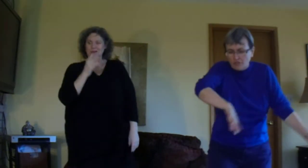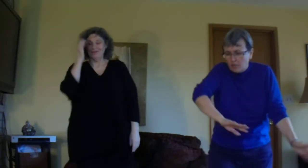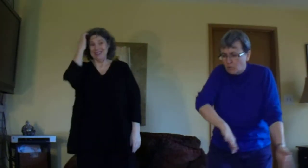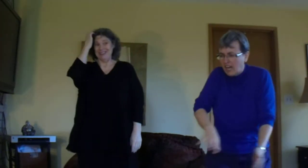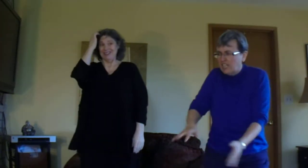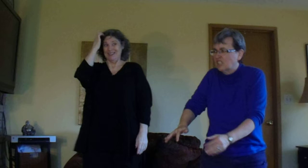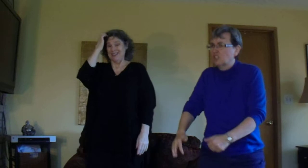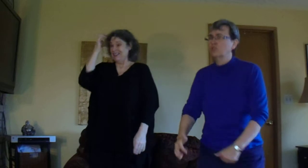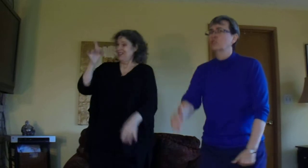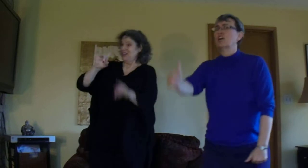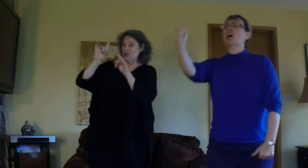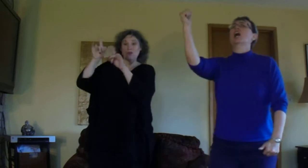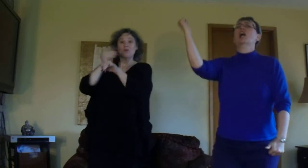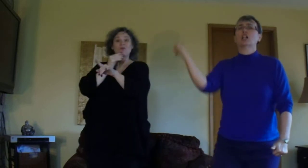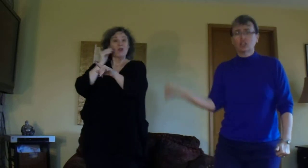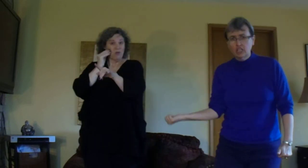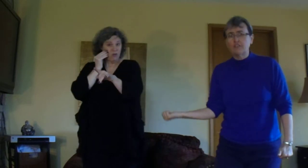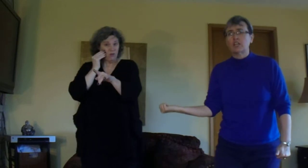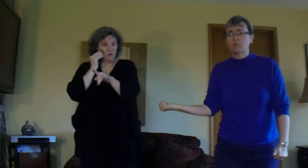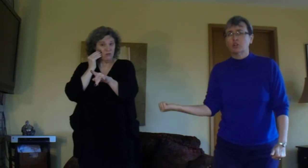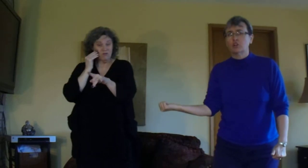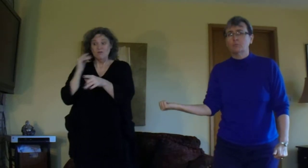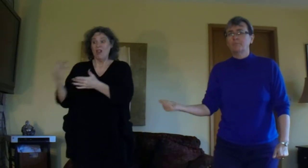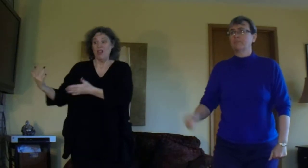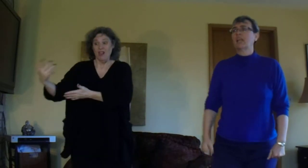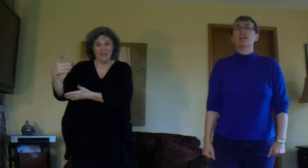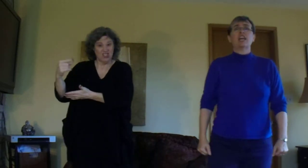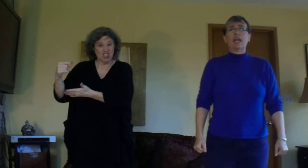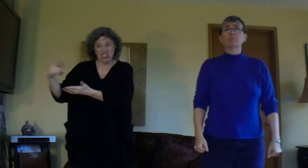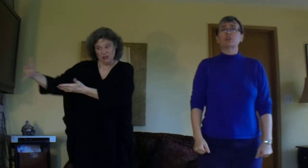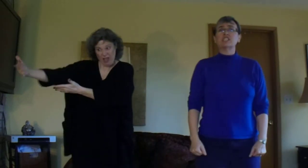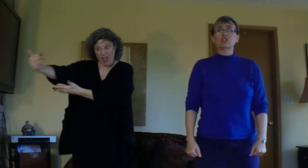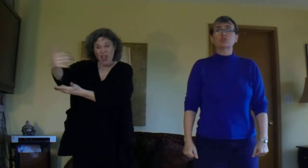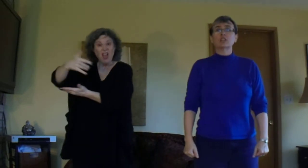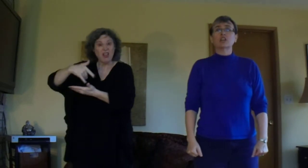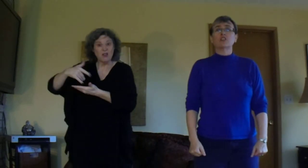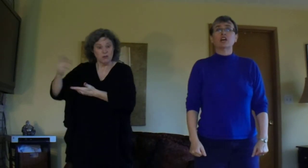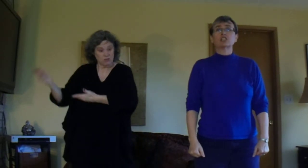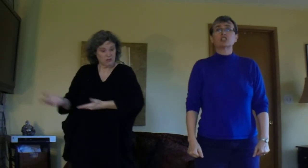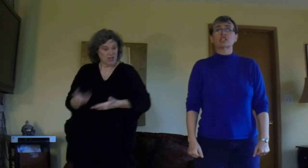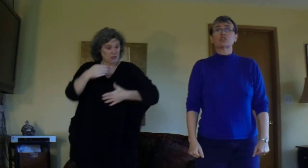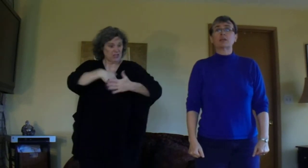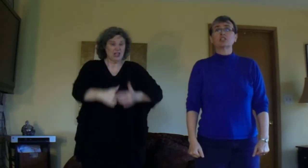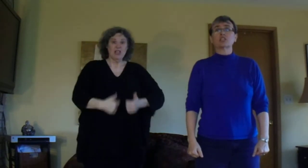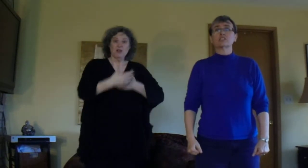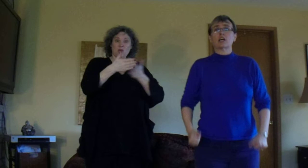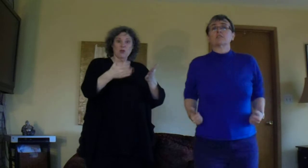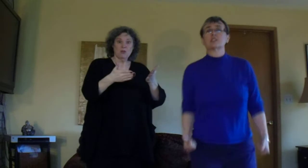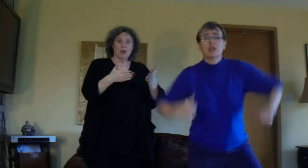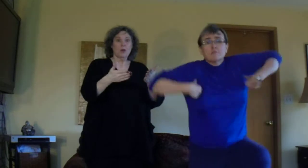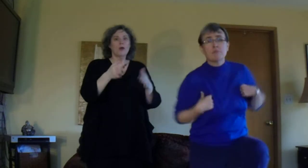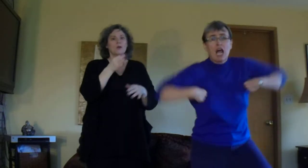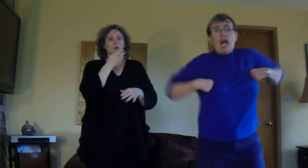them right into the living room, and pretty soon the chickens were making chicken sounds.